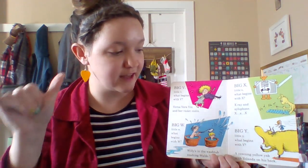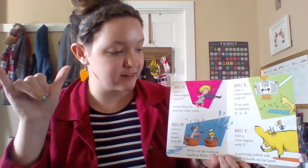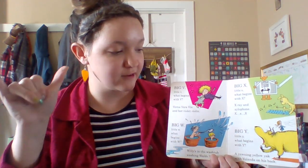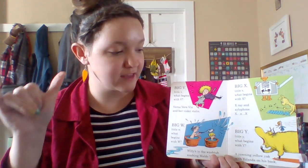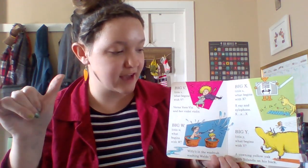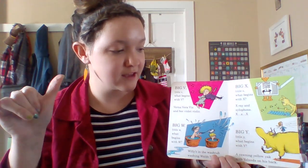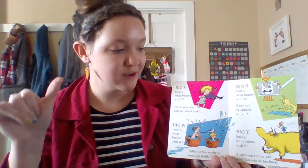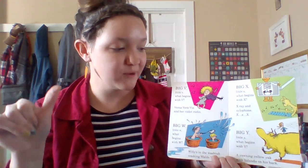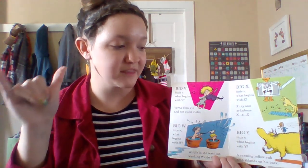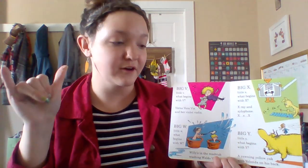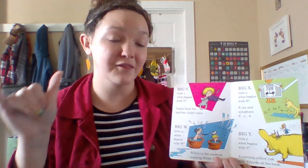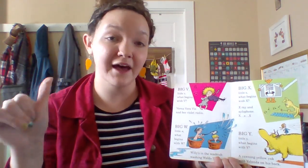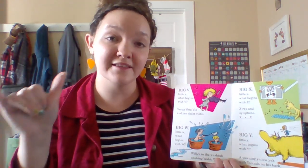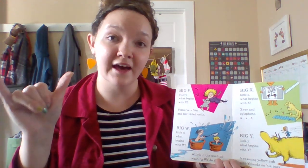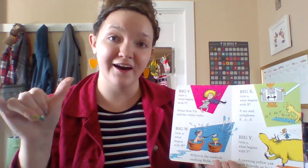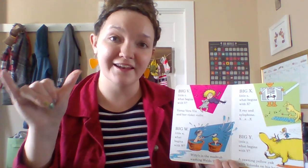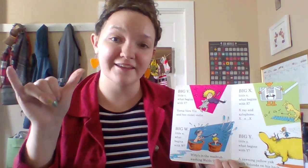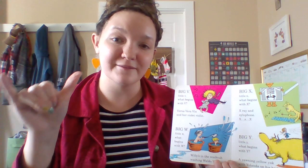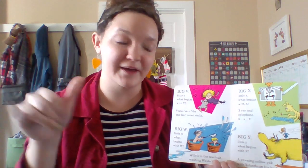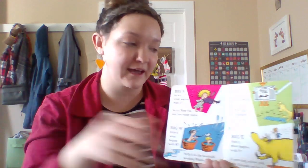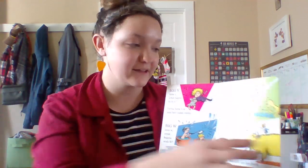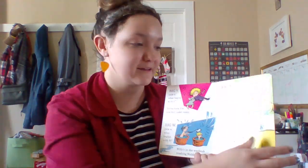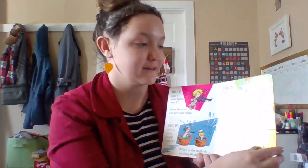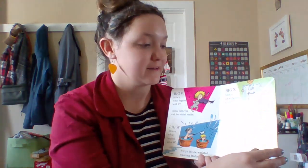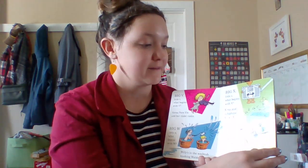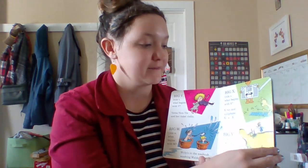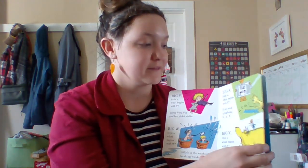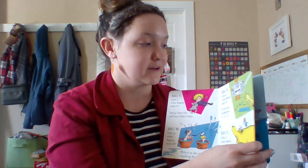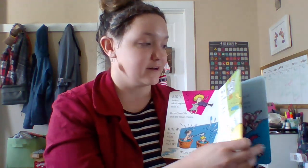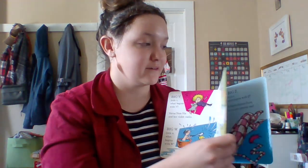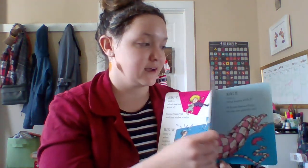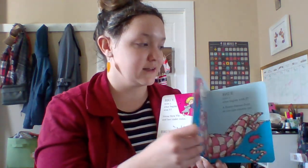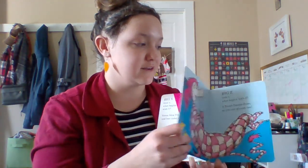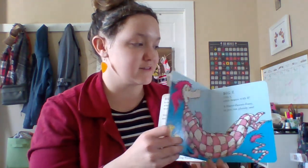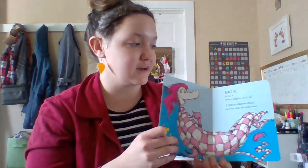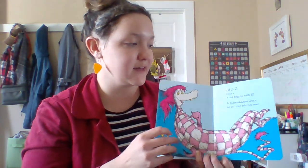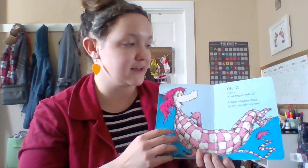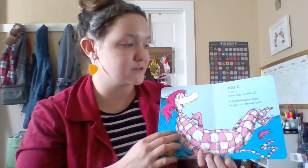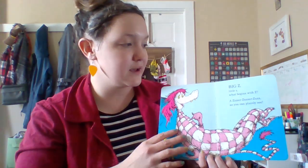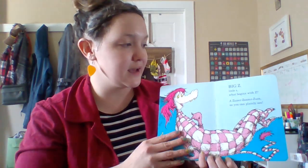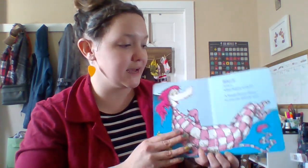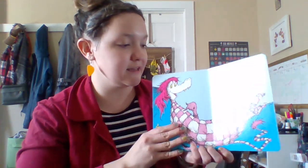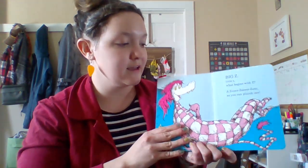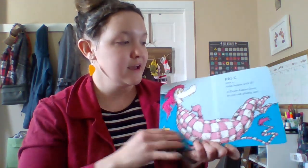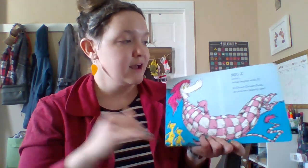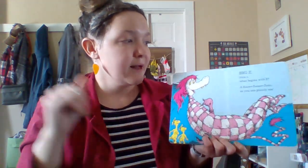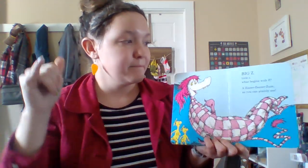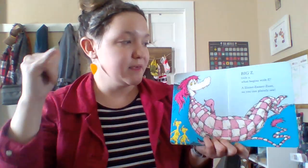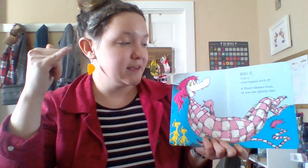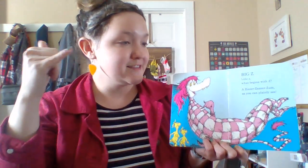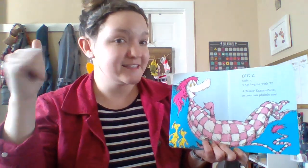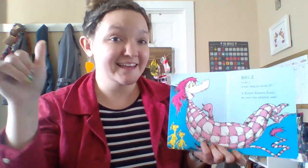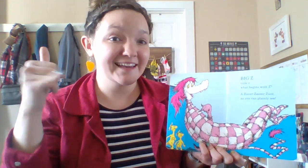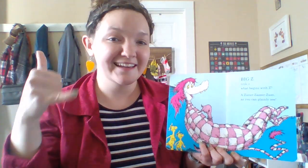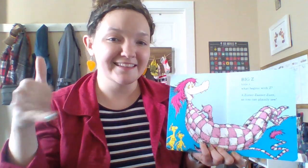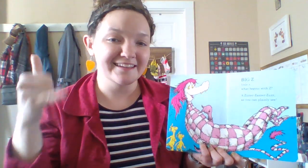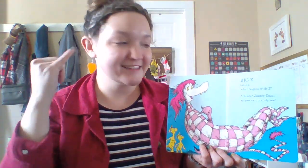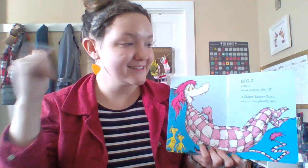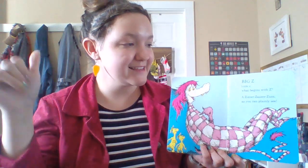yellow yak with Yolanda on his back. Alrighty, here's our last one. Big Z, little